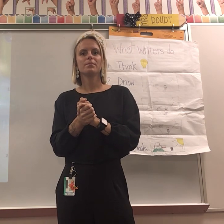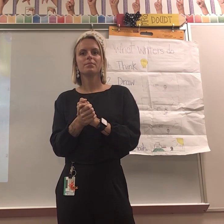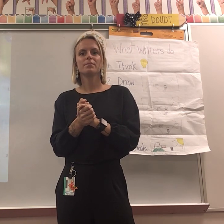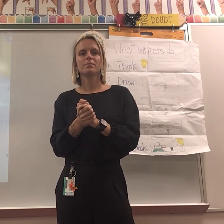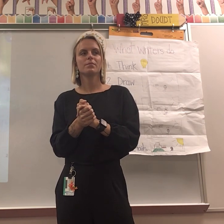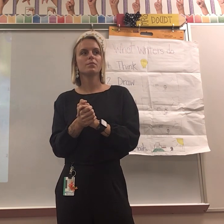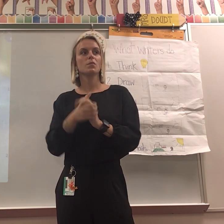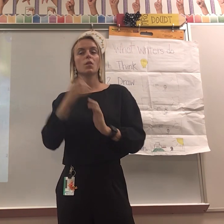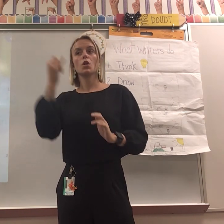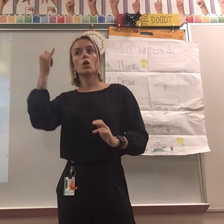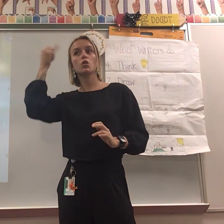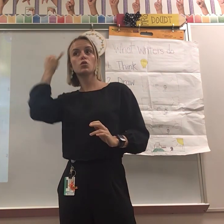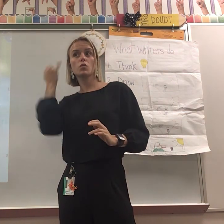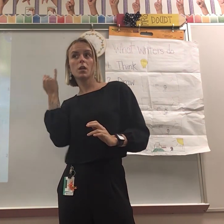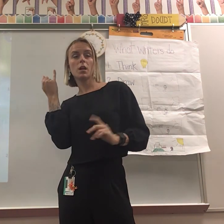Jordan? Both.